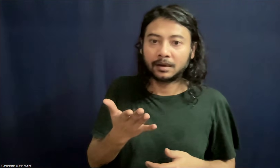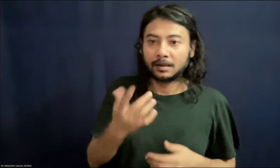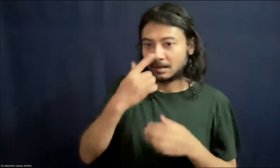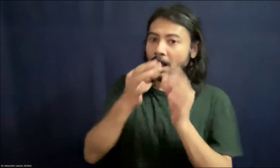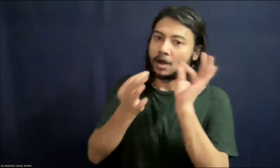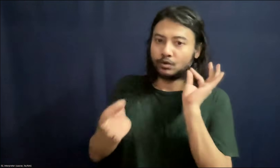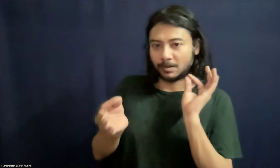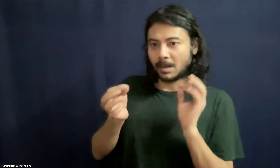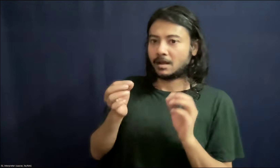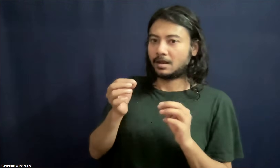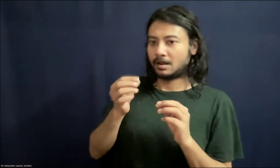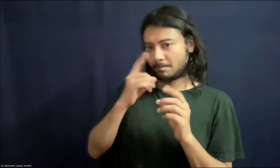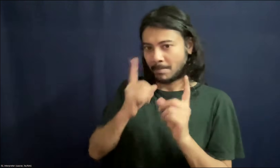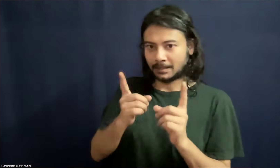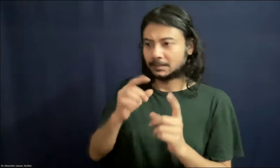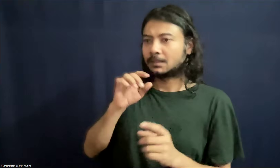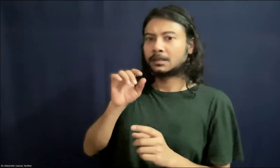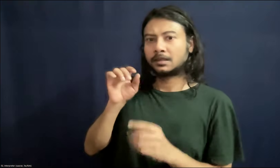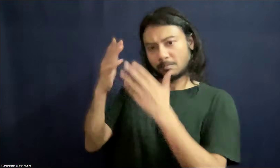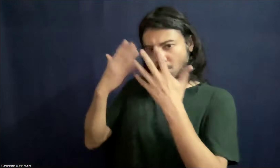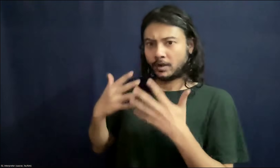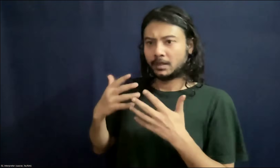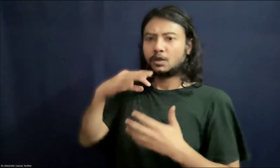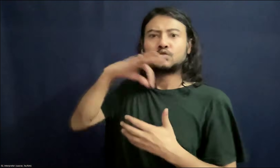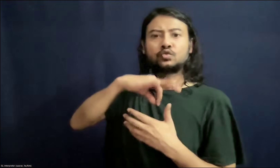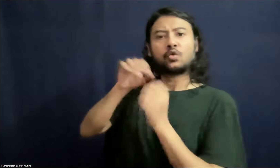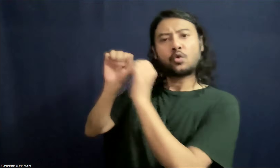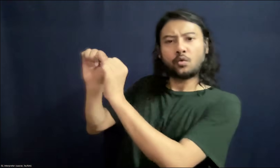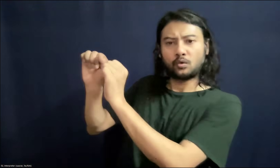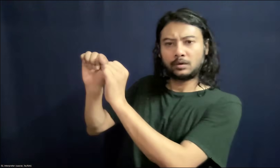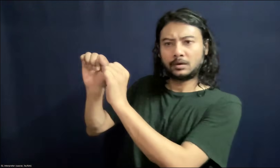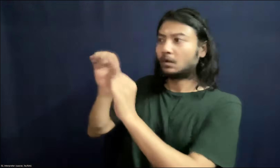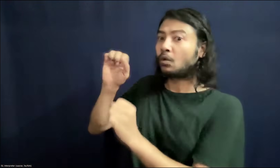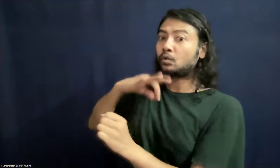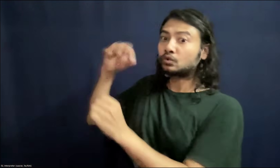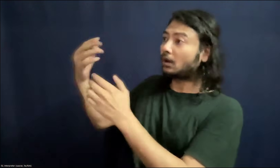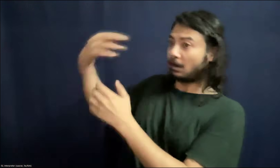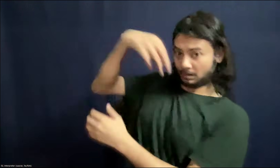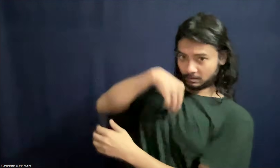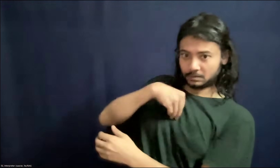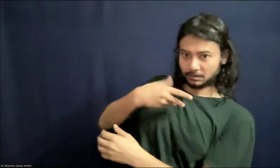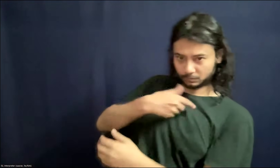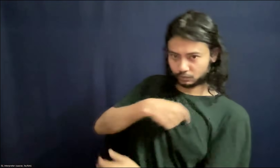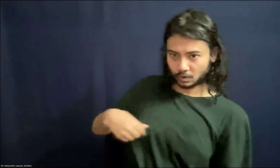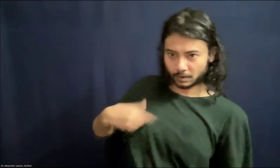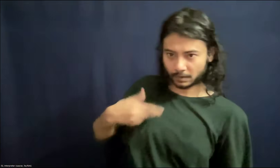or somebody else's body or in a bird body or in an animal body. My soul is present only in my body.